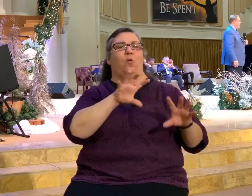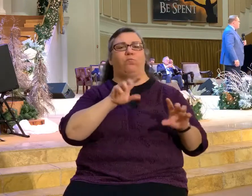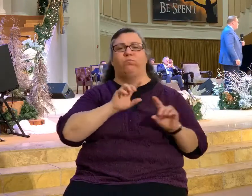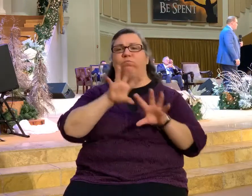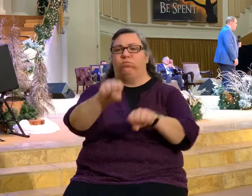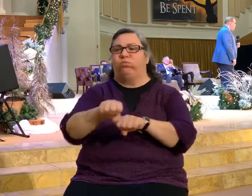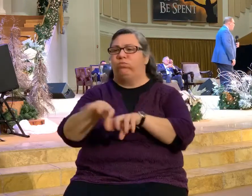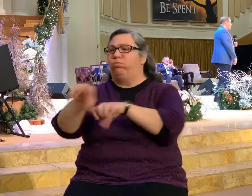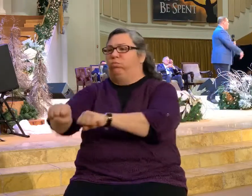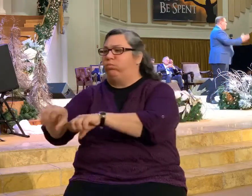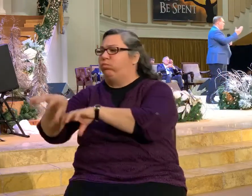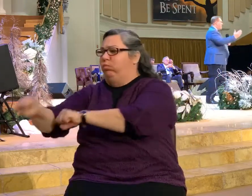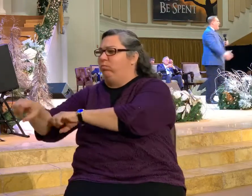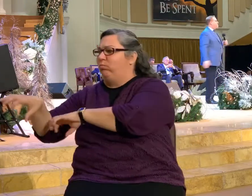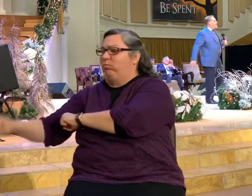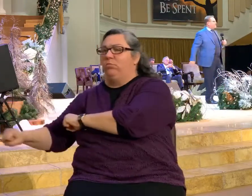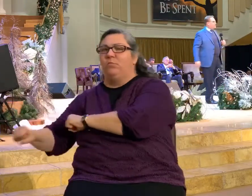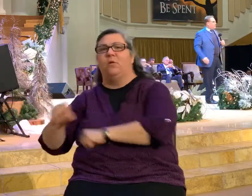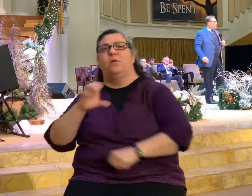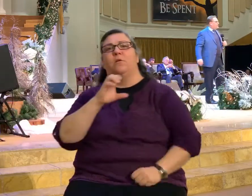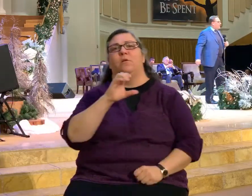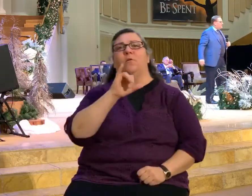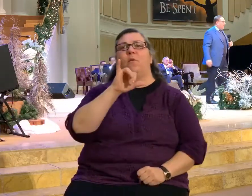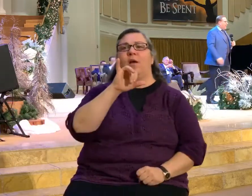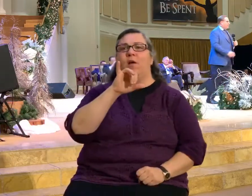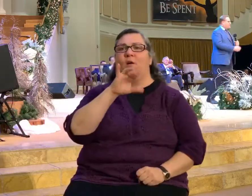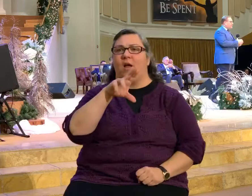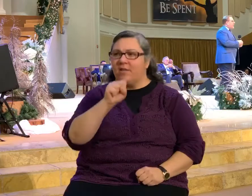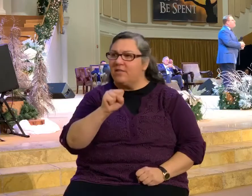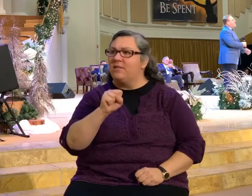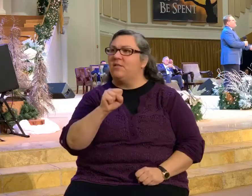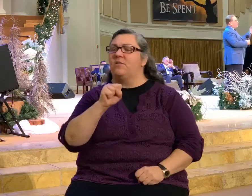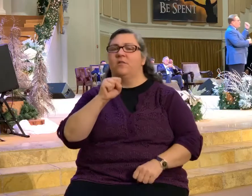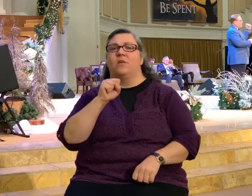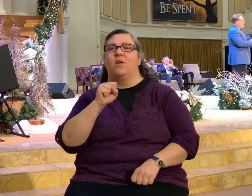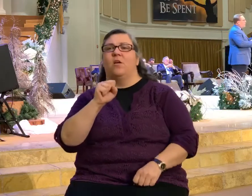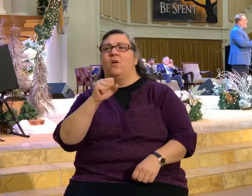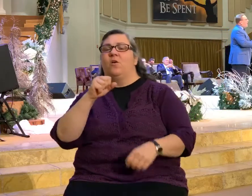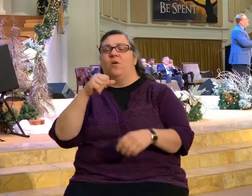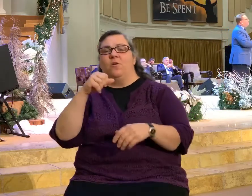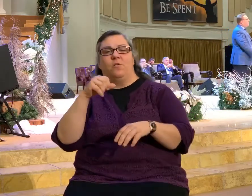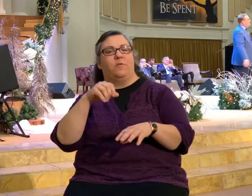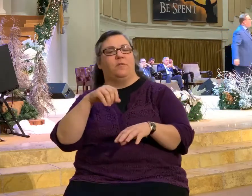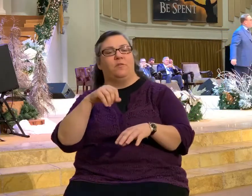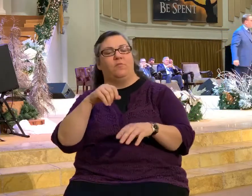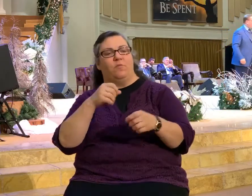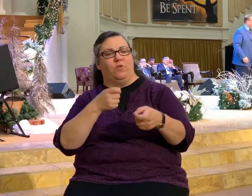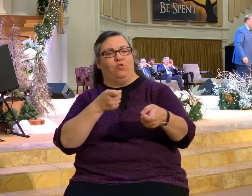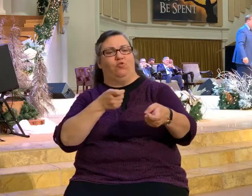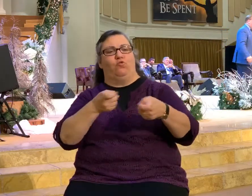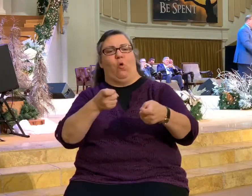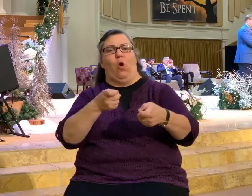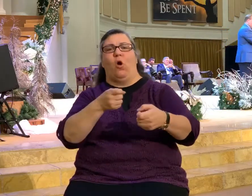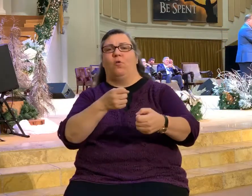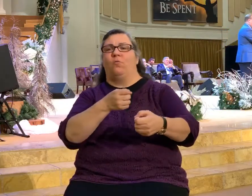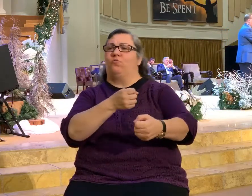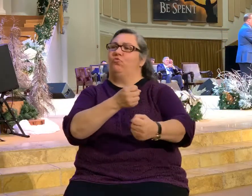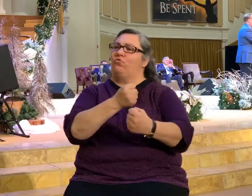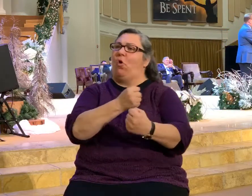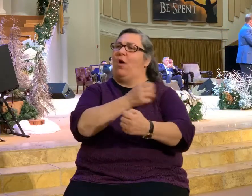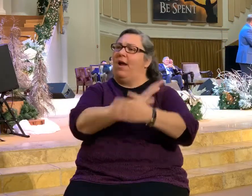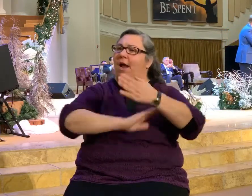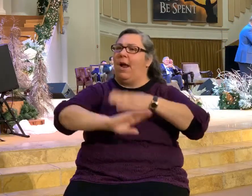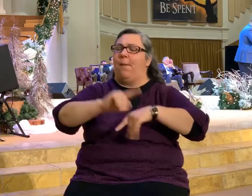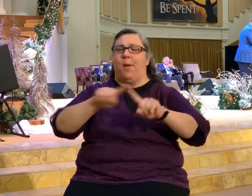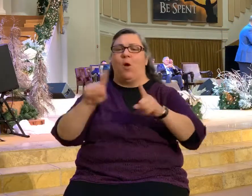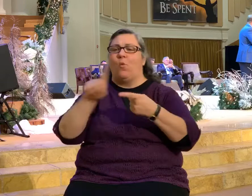Cyrus. Cyrus was called by God, my servant. Cyrus had come, yes, with a strong hand, but immediately upon conquering